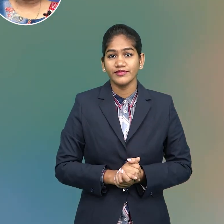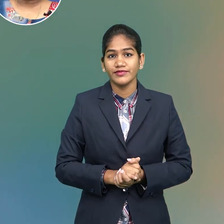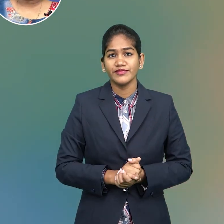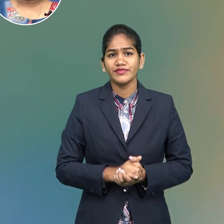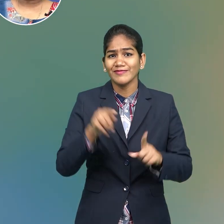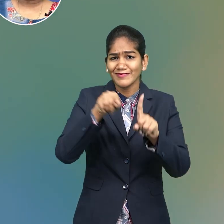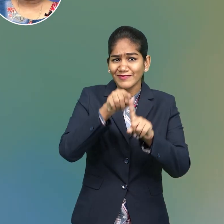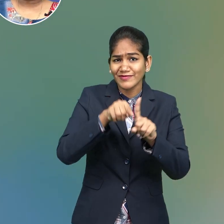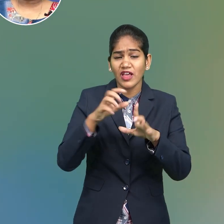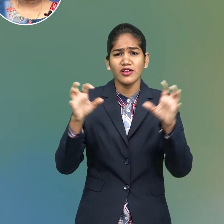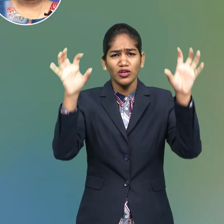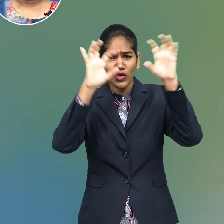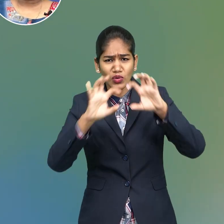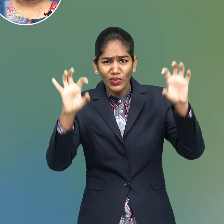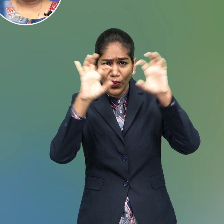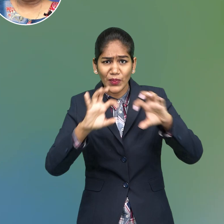cloudiness,